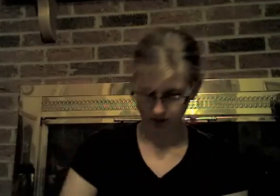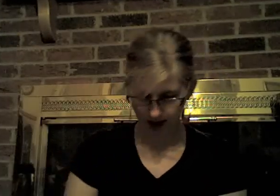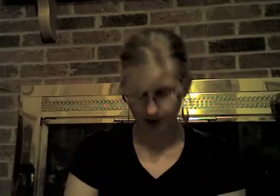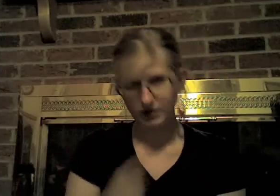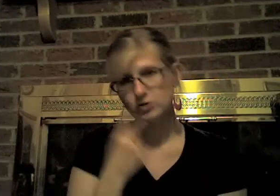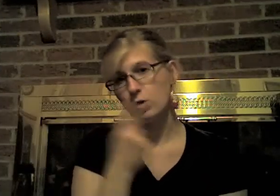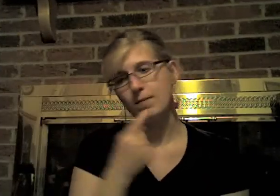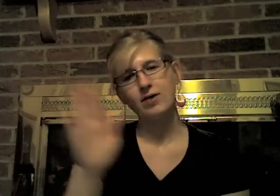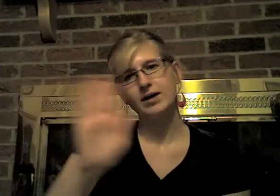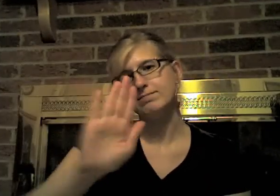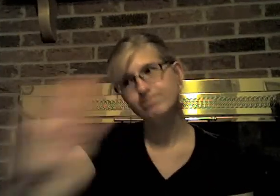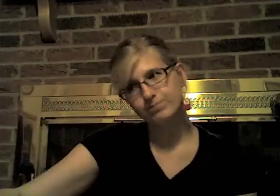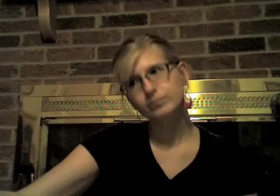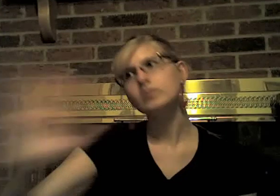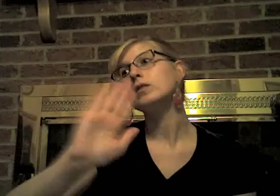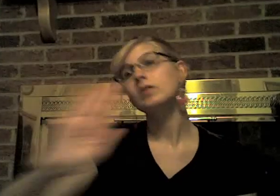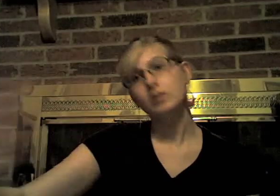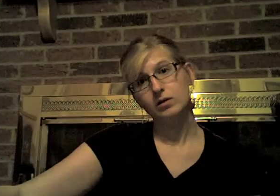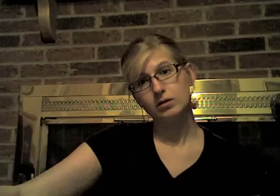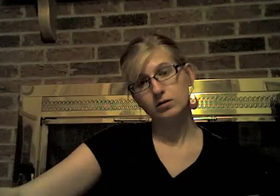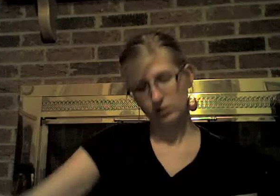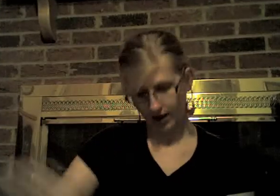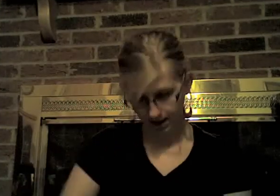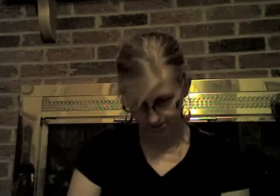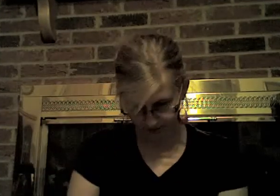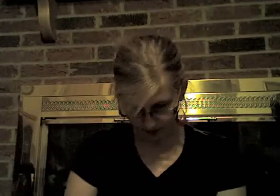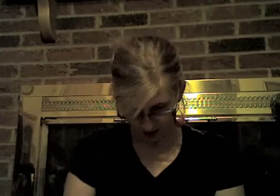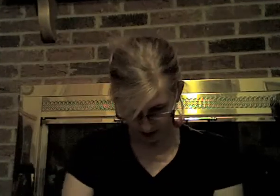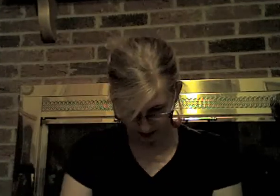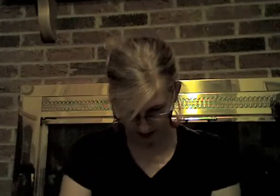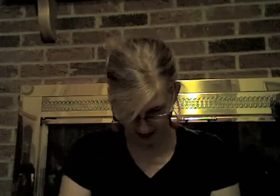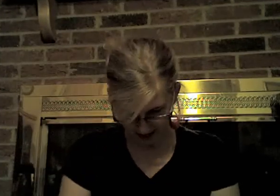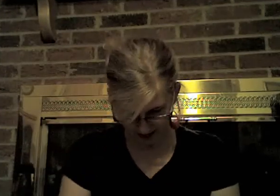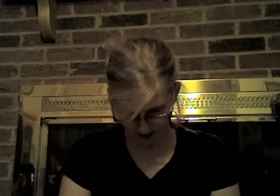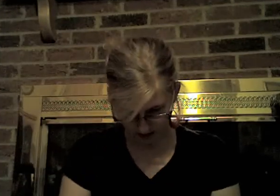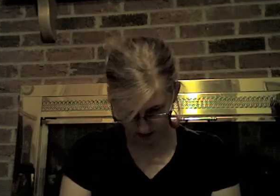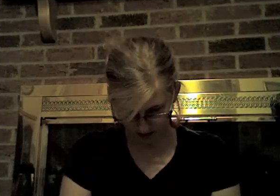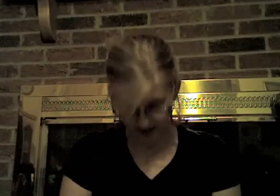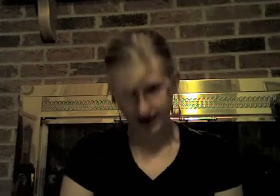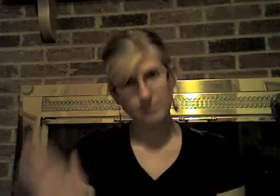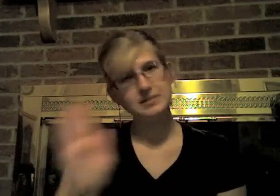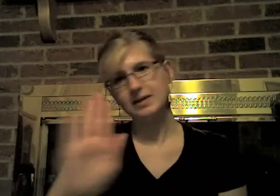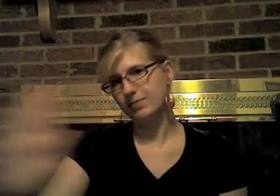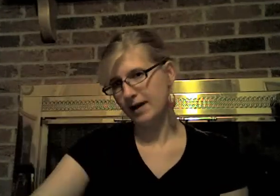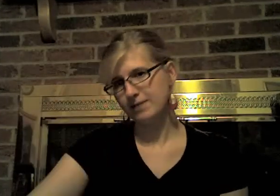Okay, but you don't mouth it. Okay, then them, same thing.